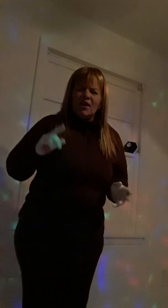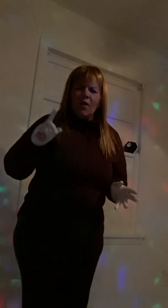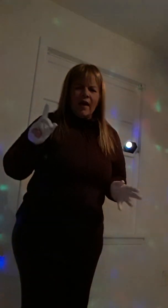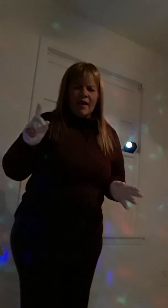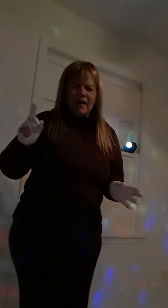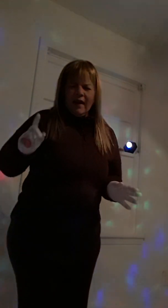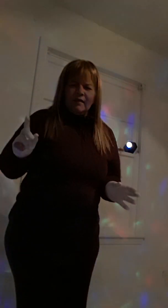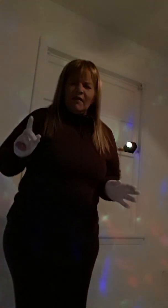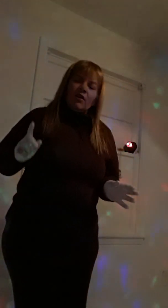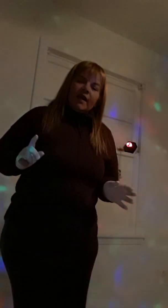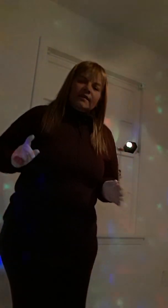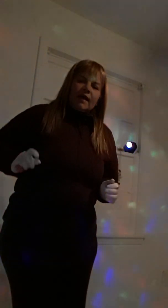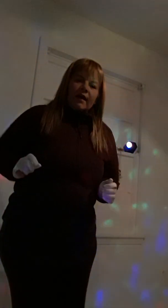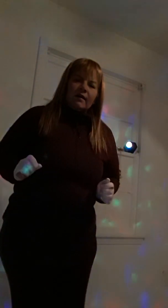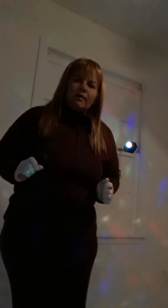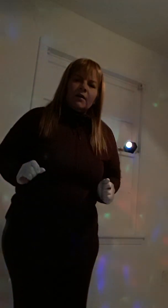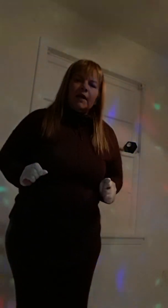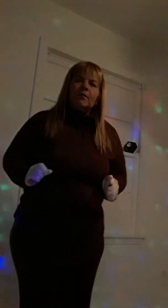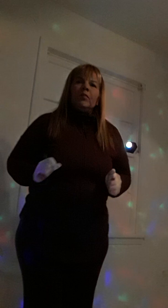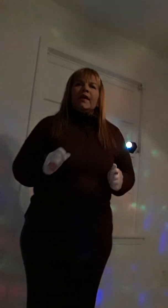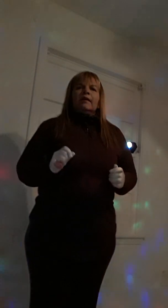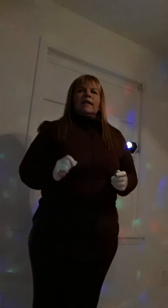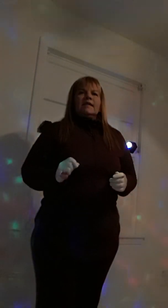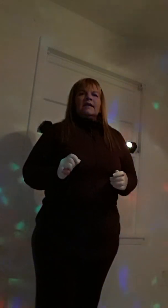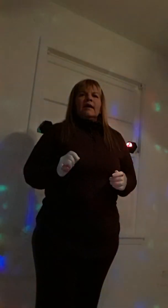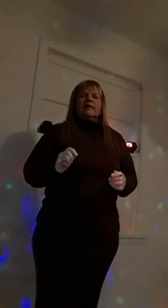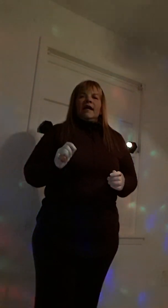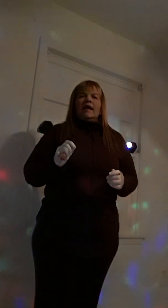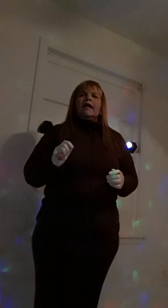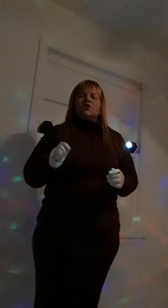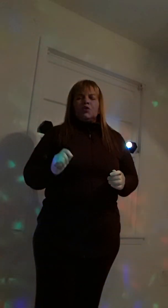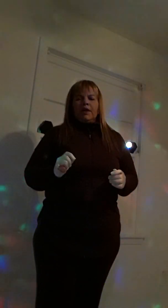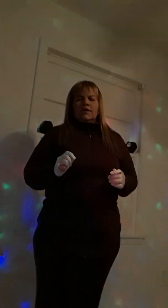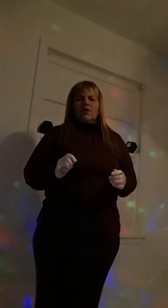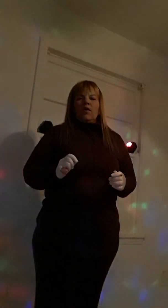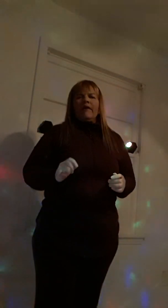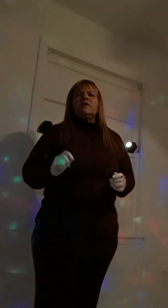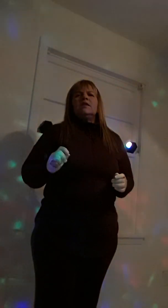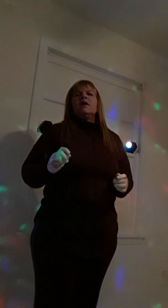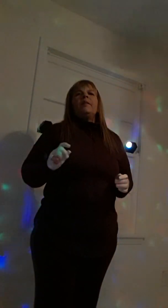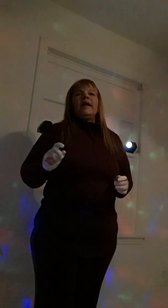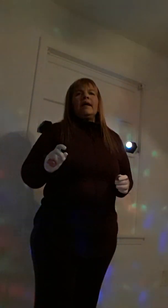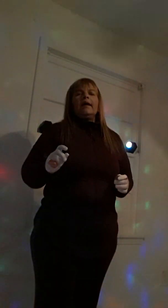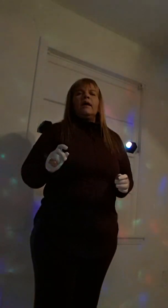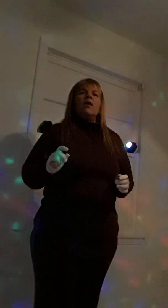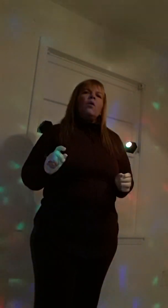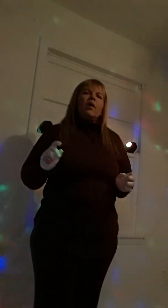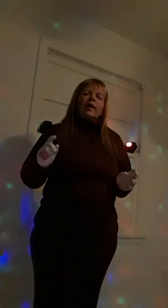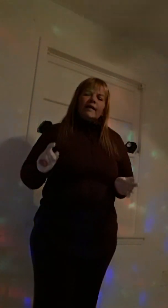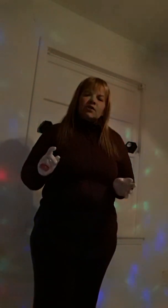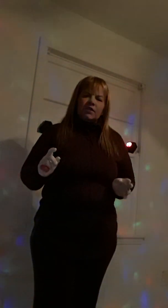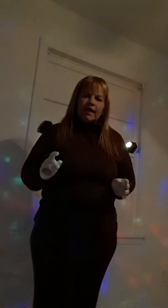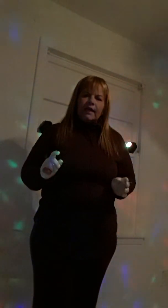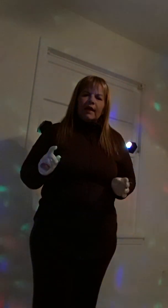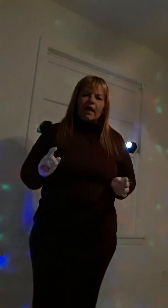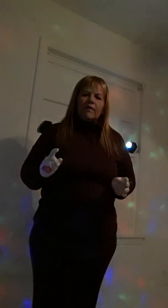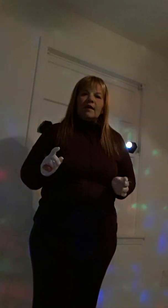no haya gente violenta, right? That's the interest of every single body who are interested in having